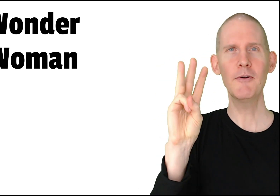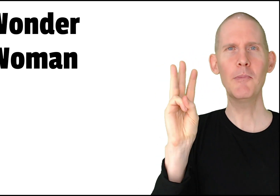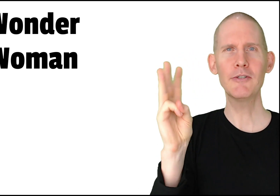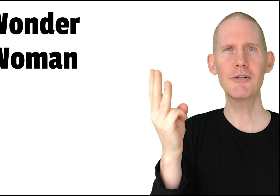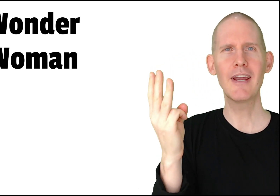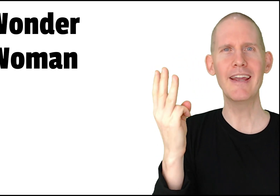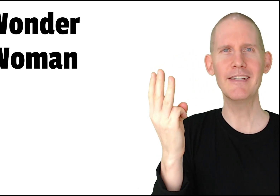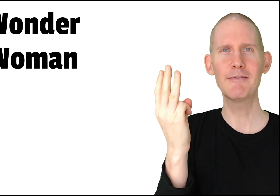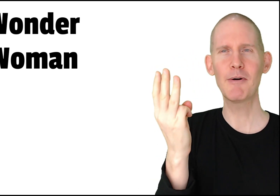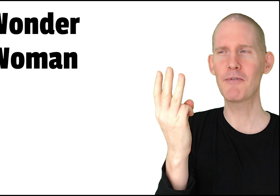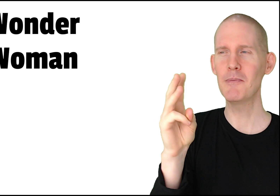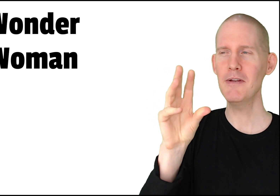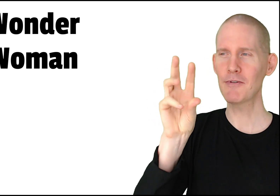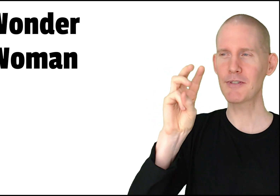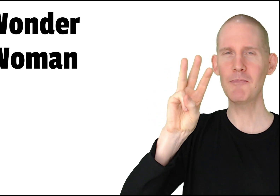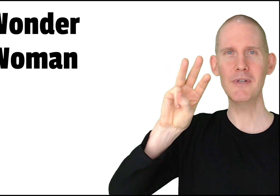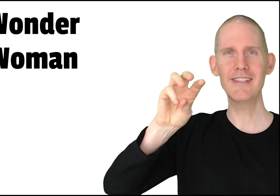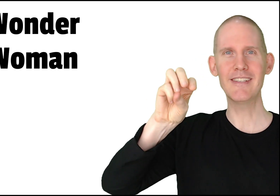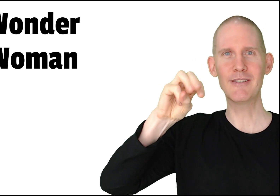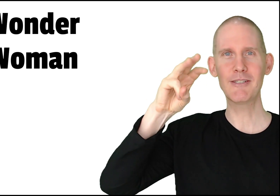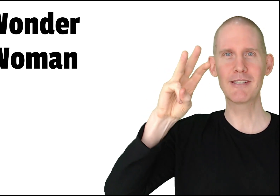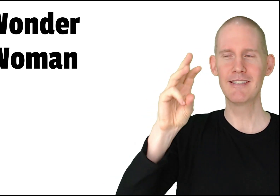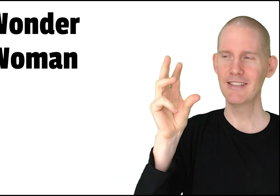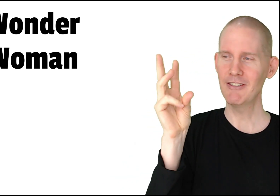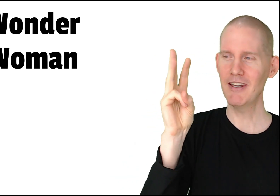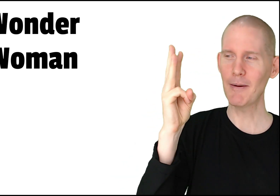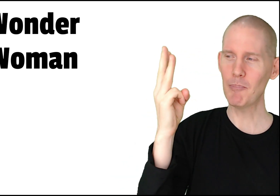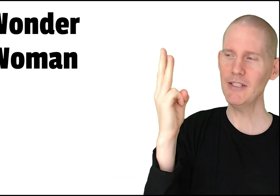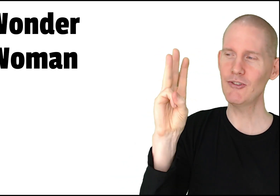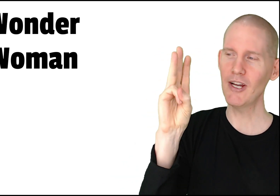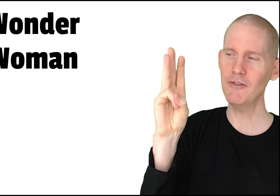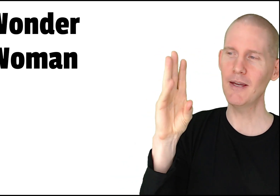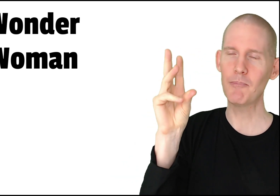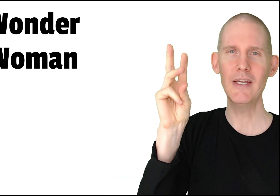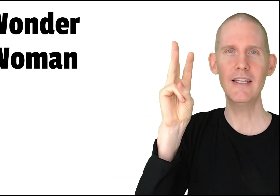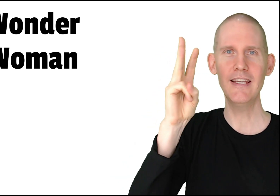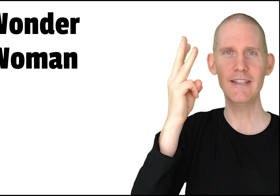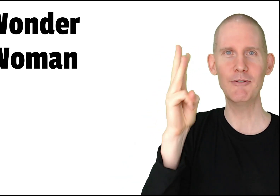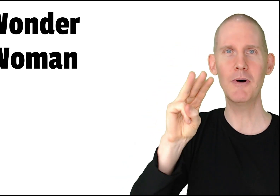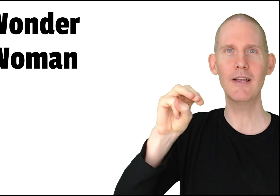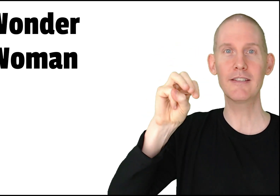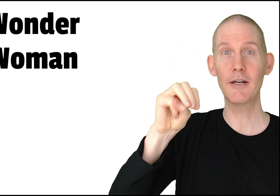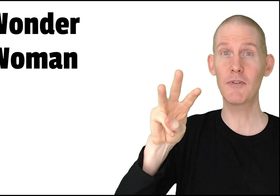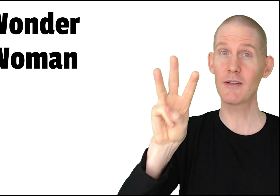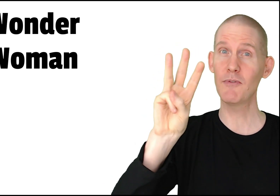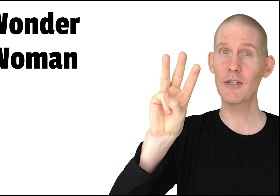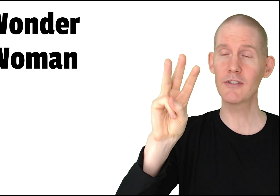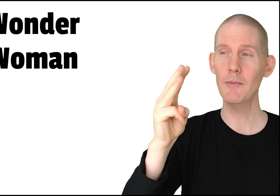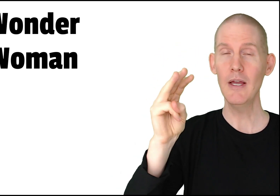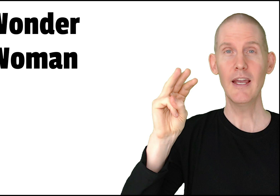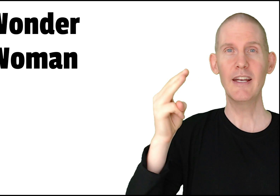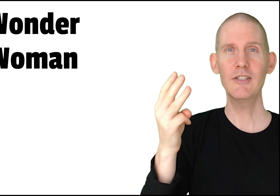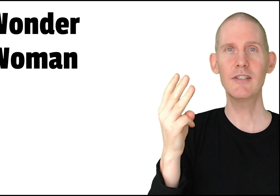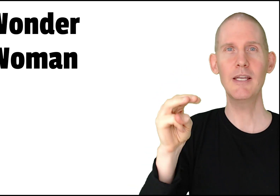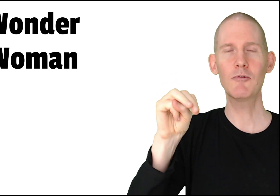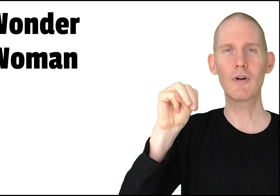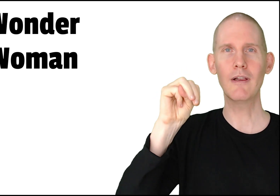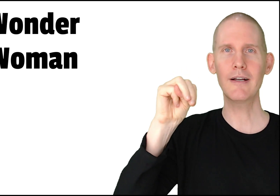about your hand, but for me, for some reason, it's just, you got to pinch down that pinky and do all that stuff with the fingers up, and it just seems reluctant